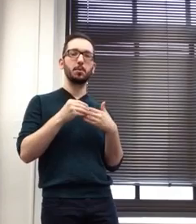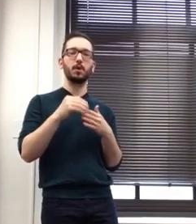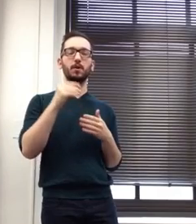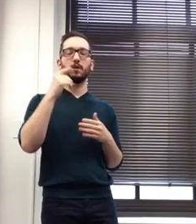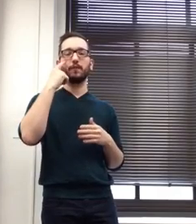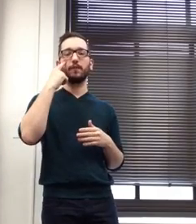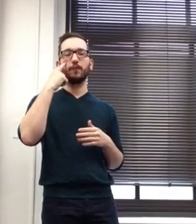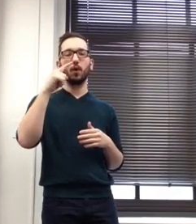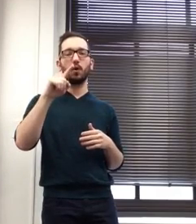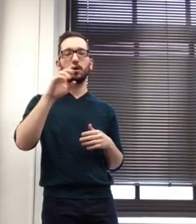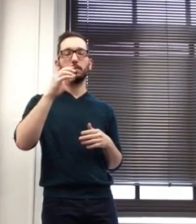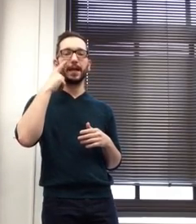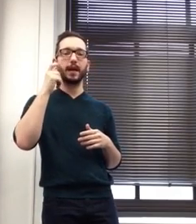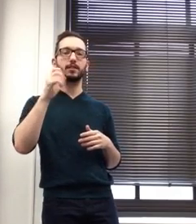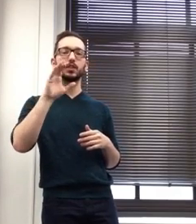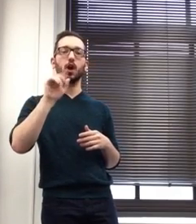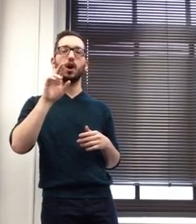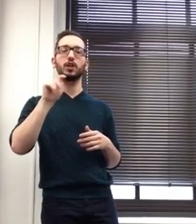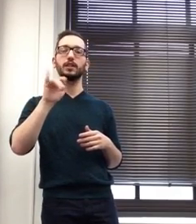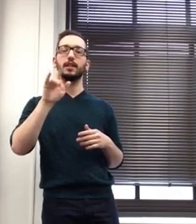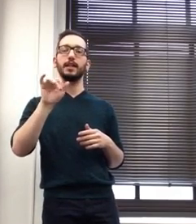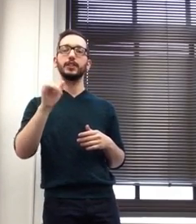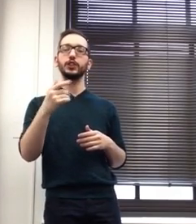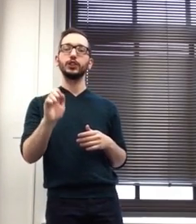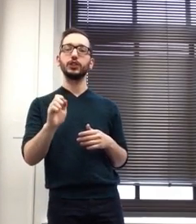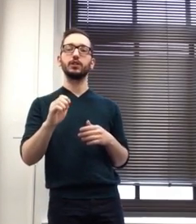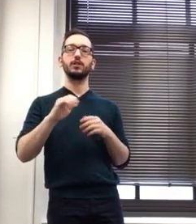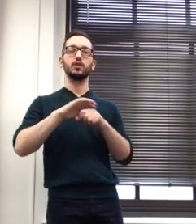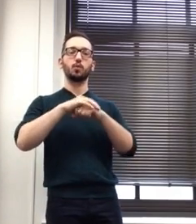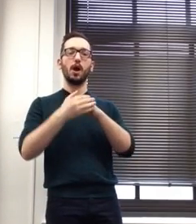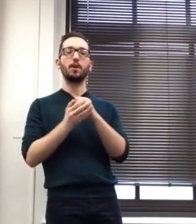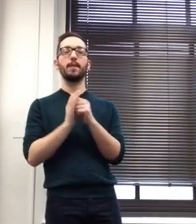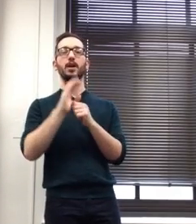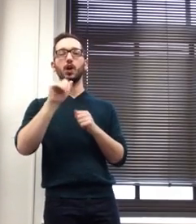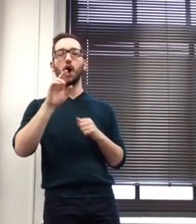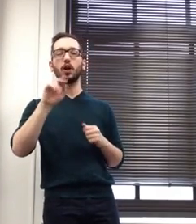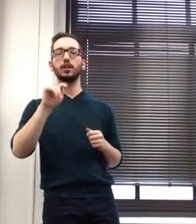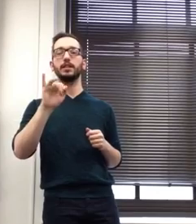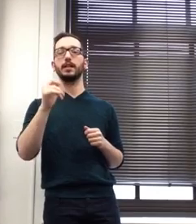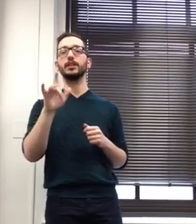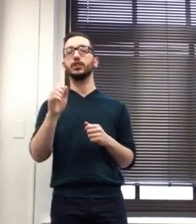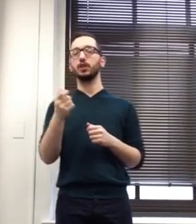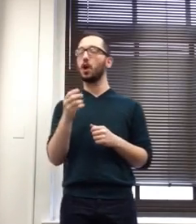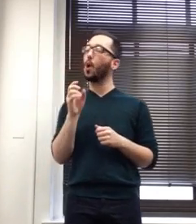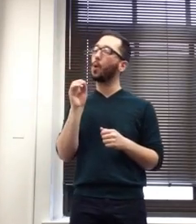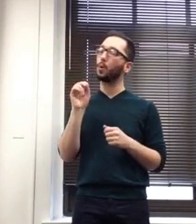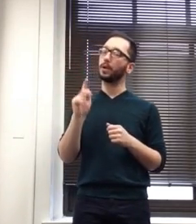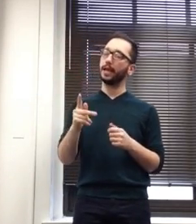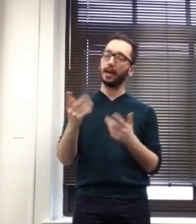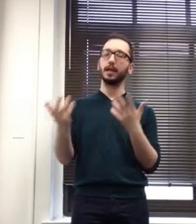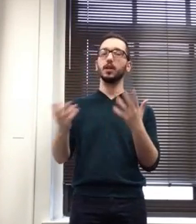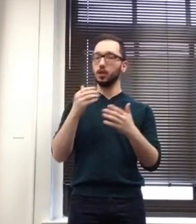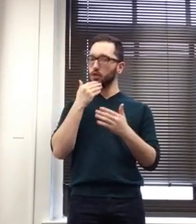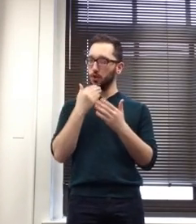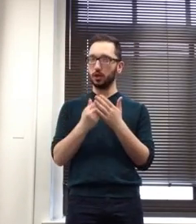They're flexible, they bend more easy. You said that they were surrounded by? More cartilage. Okay, he's almost there. They are flexible, they do bend more